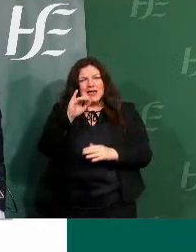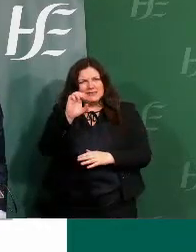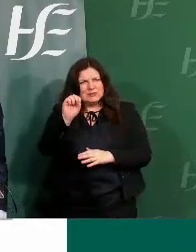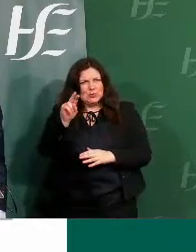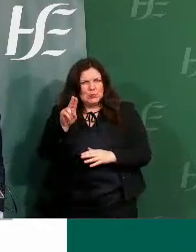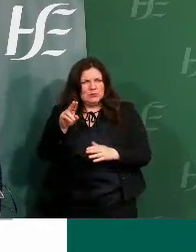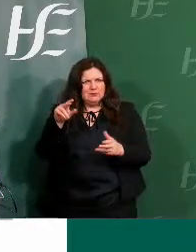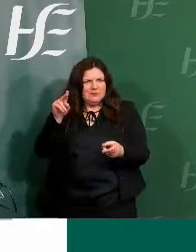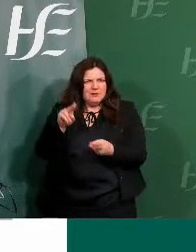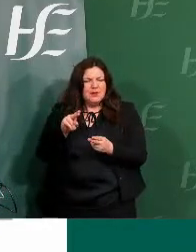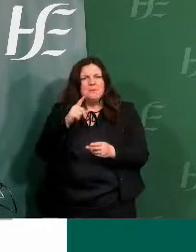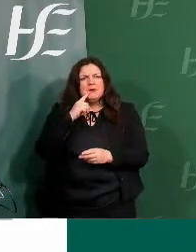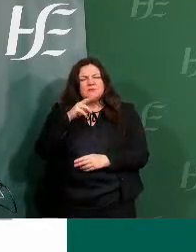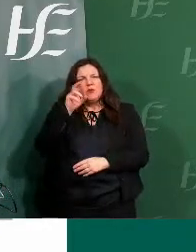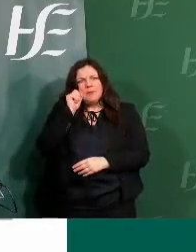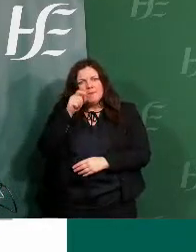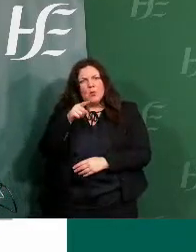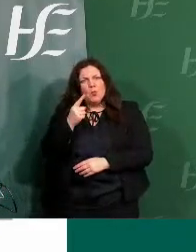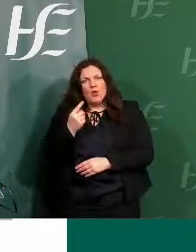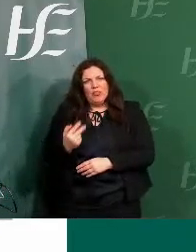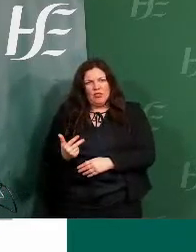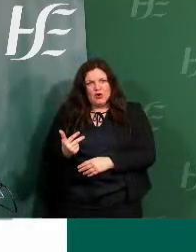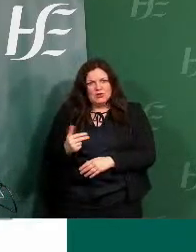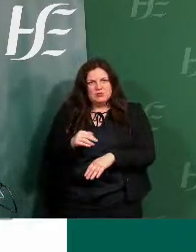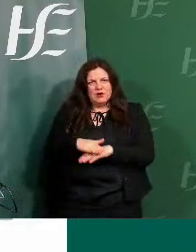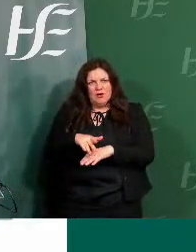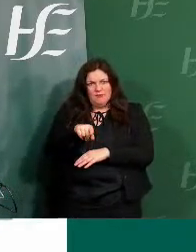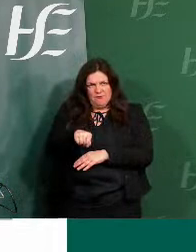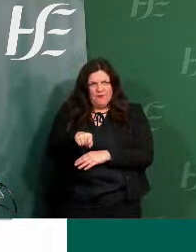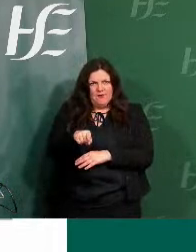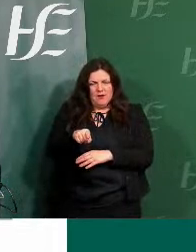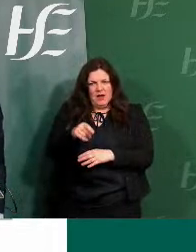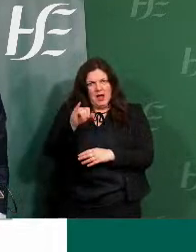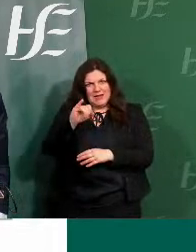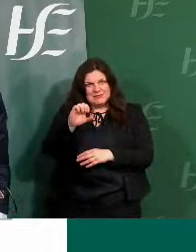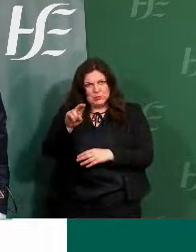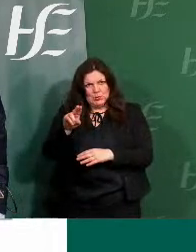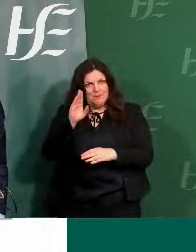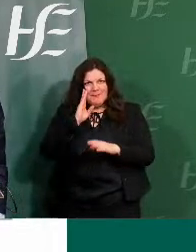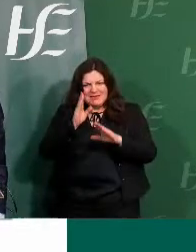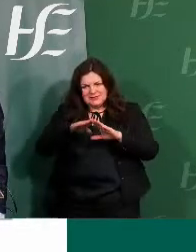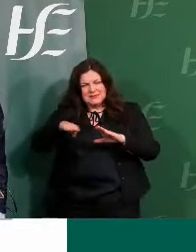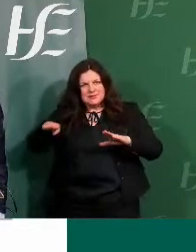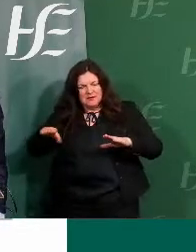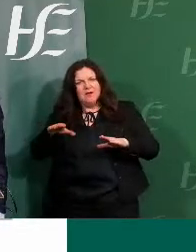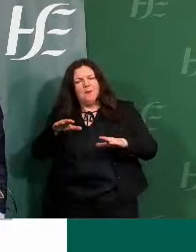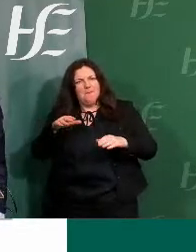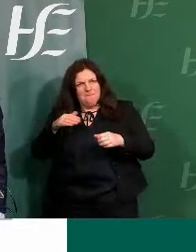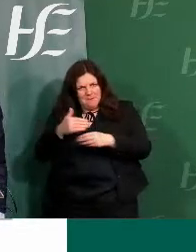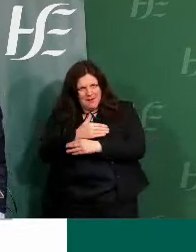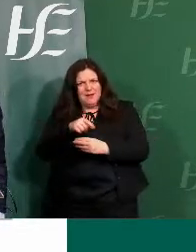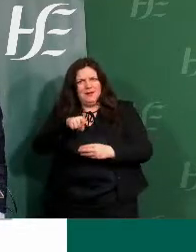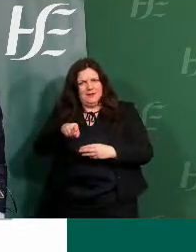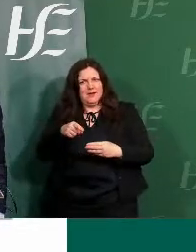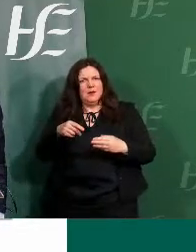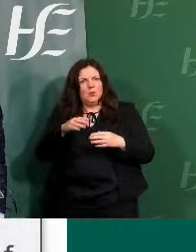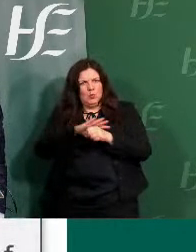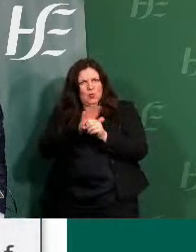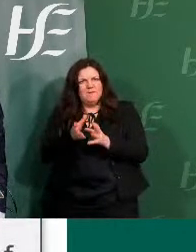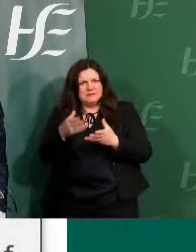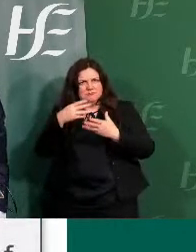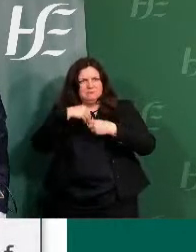over 1/3 of all ICU beds remain occupied by patients who are there in ICU ill with